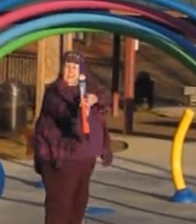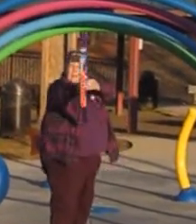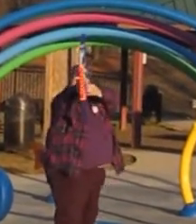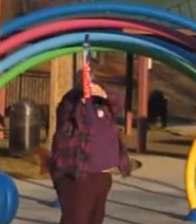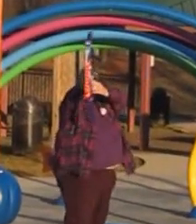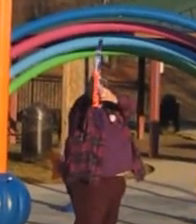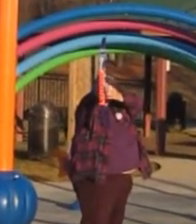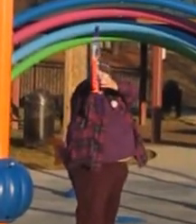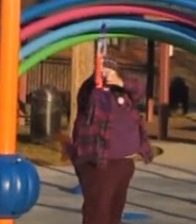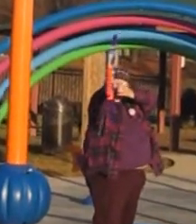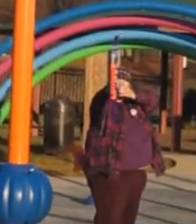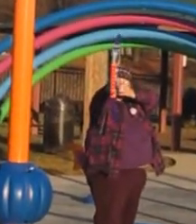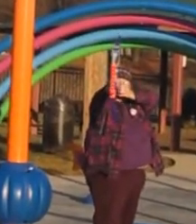Yeah.